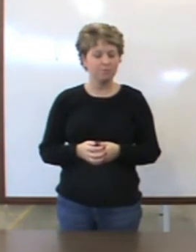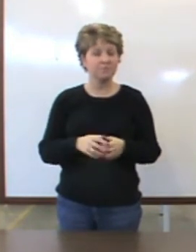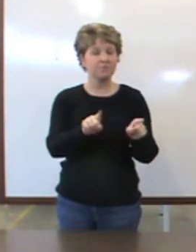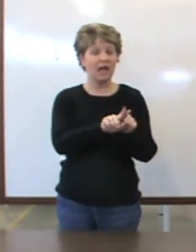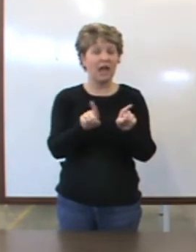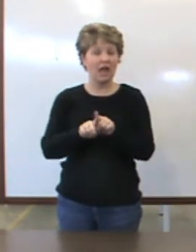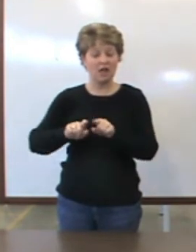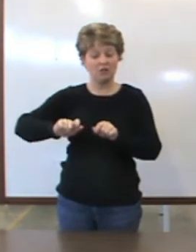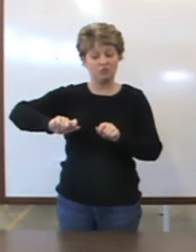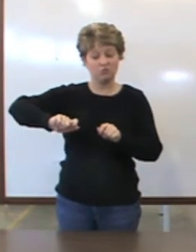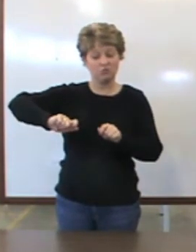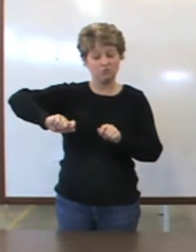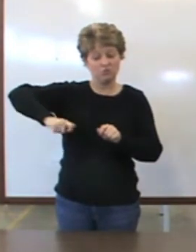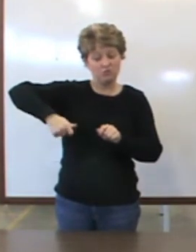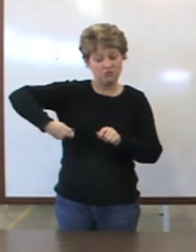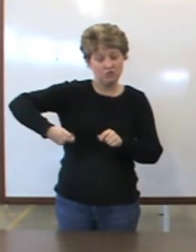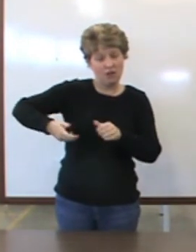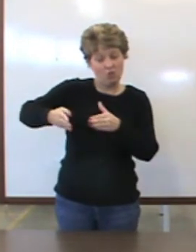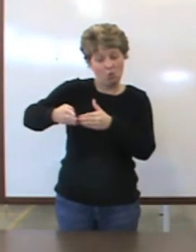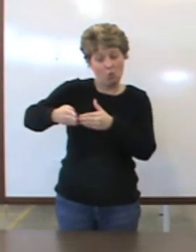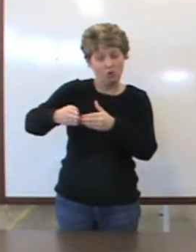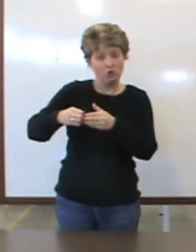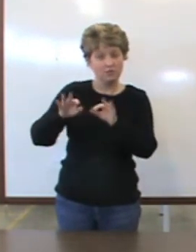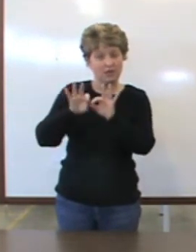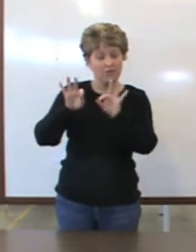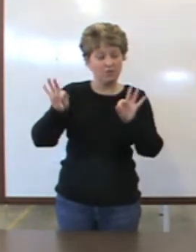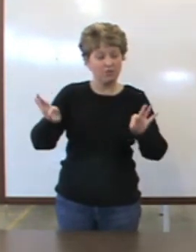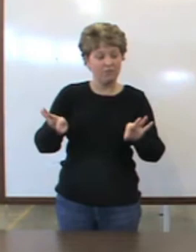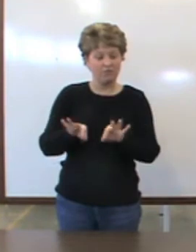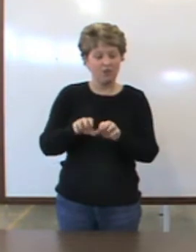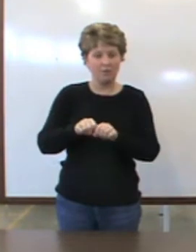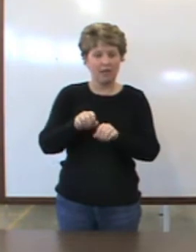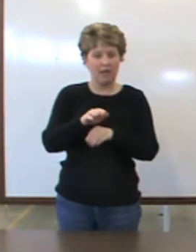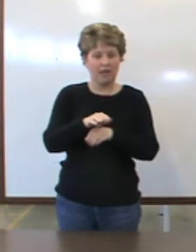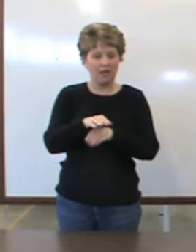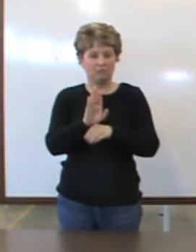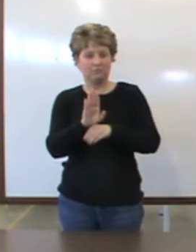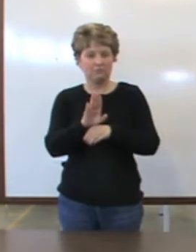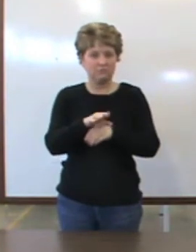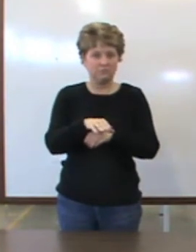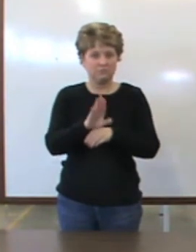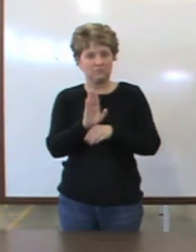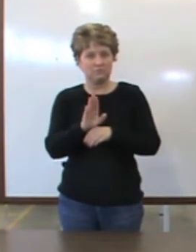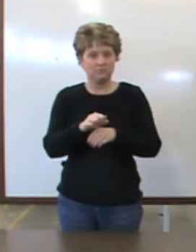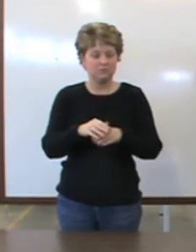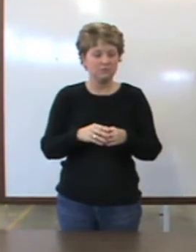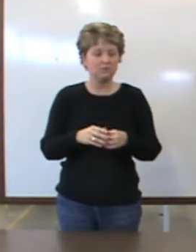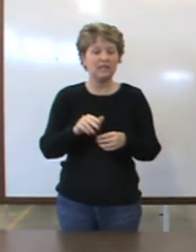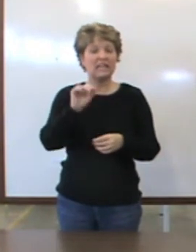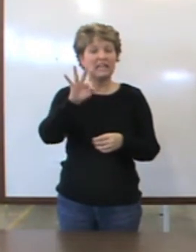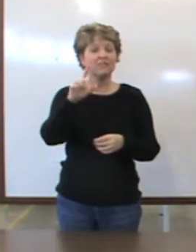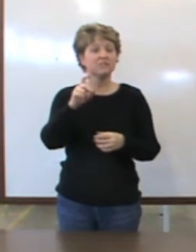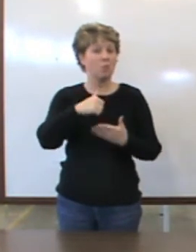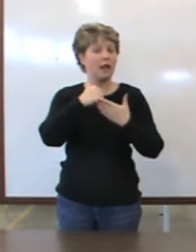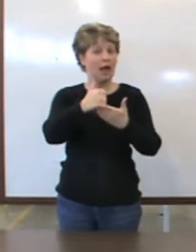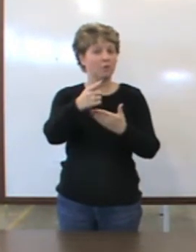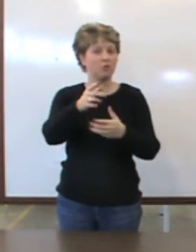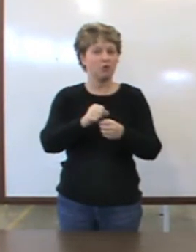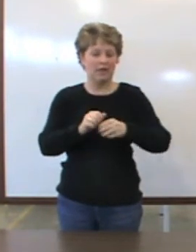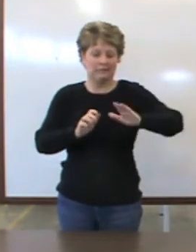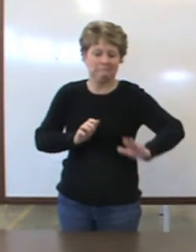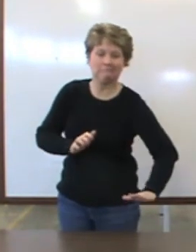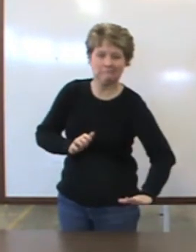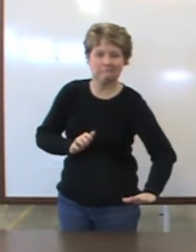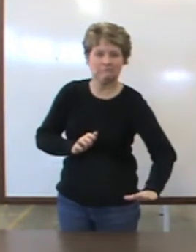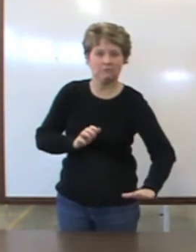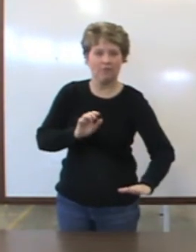As you tighten, the corners of the frames can come up on you like this one was, and if somebody's helping you, they can hold